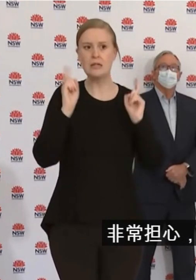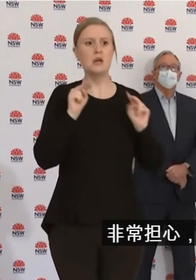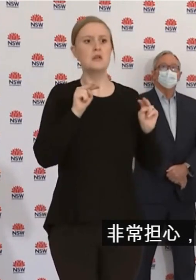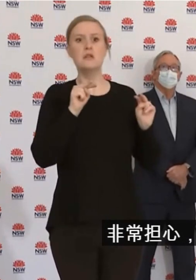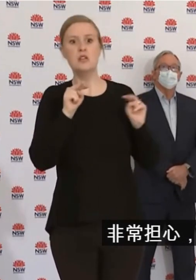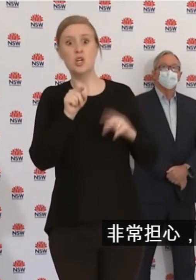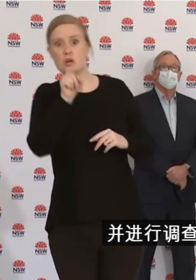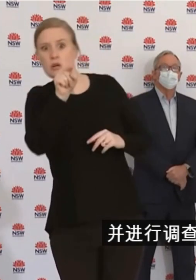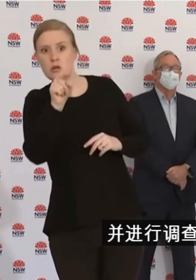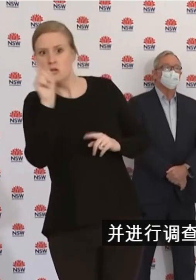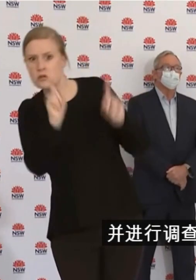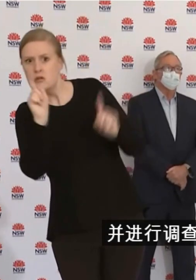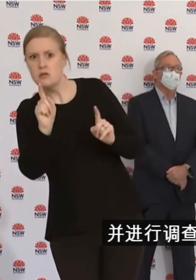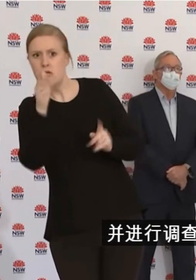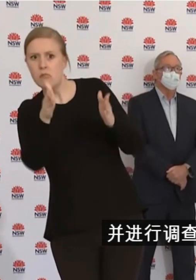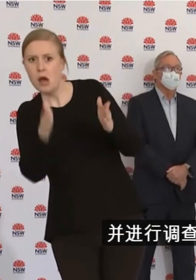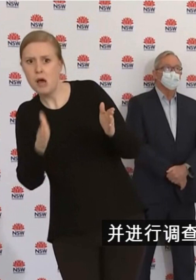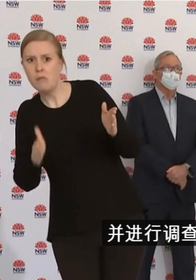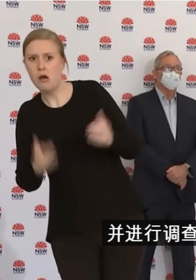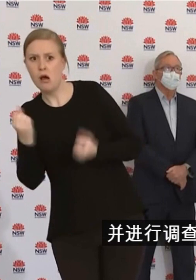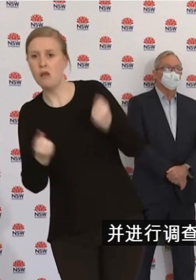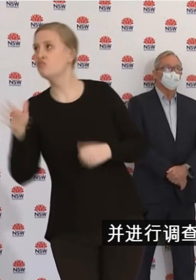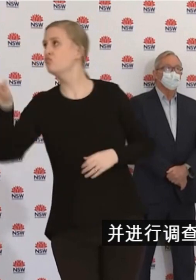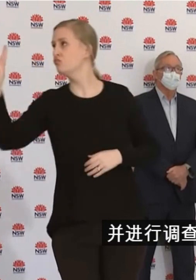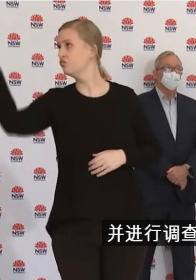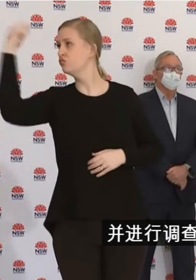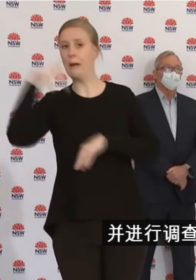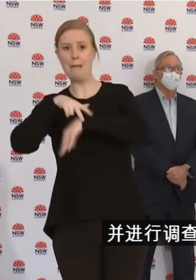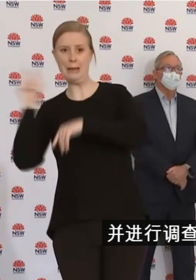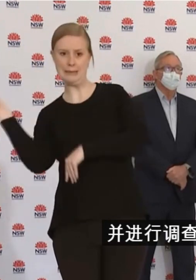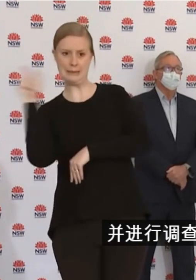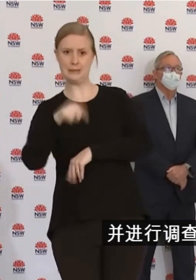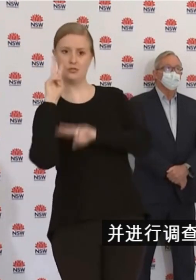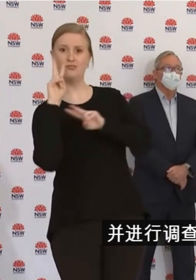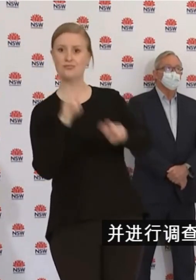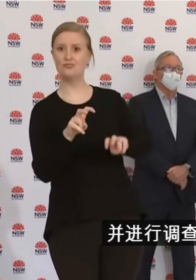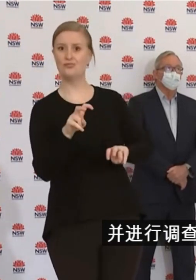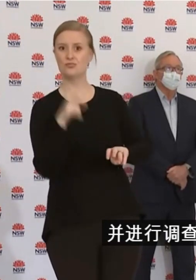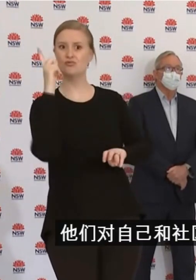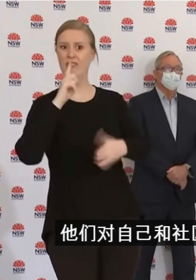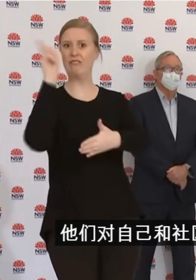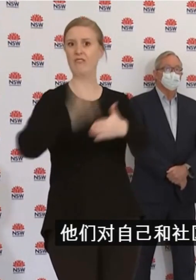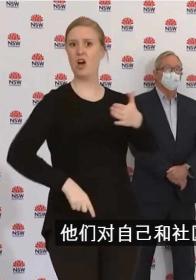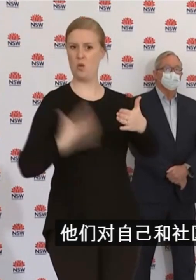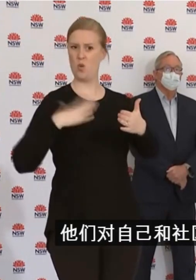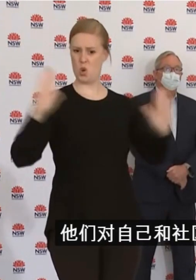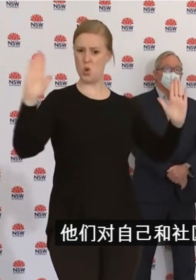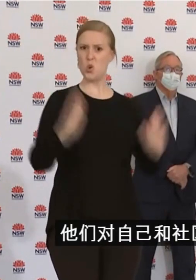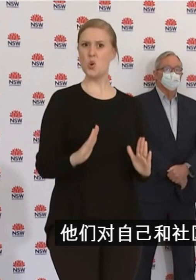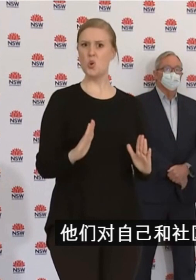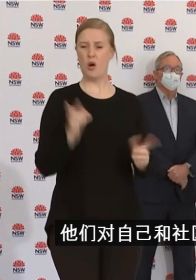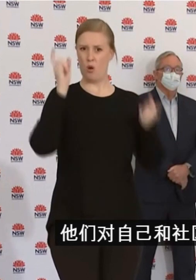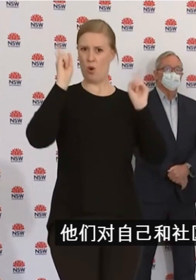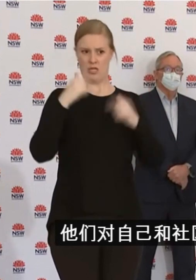police to go around and conduct an investigation and try and set those people straight in terms of the risk that they pose